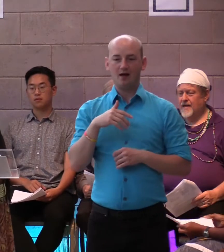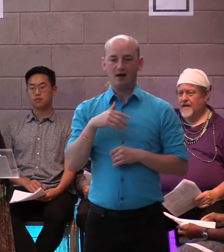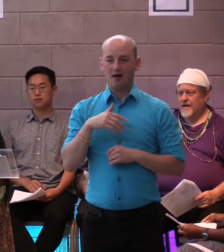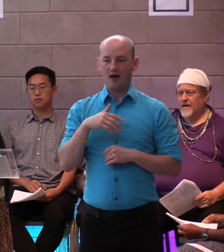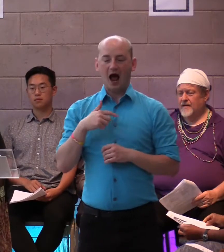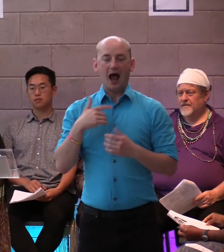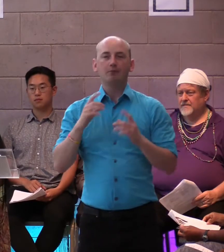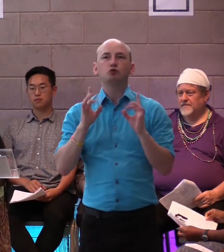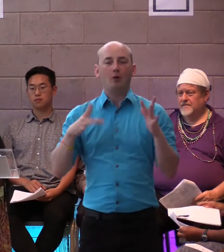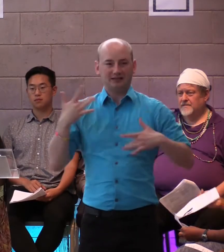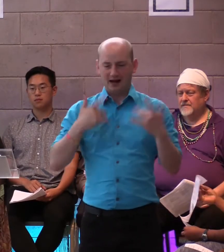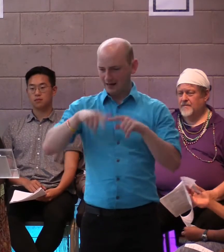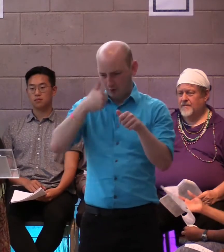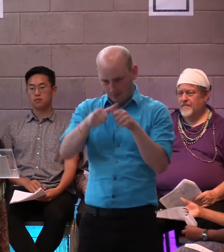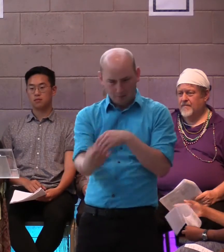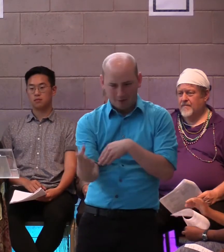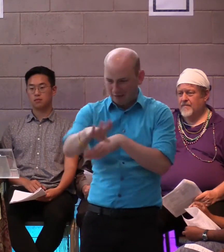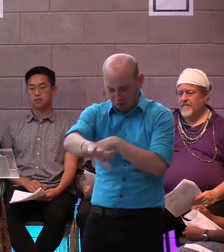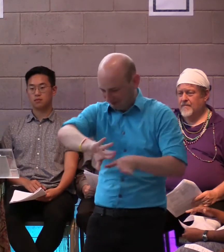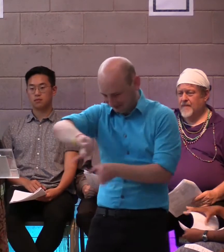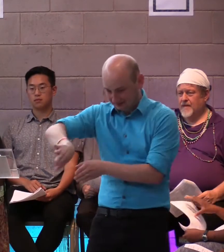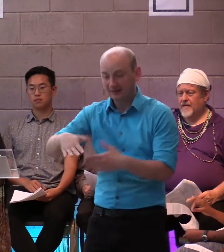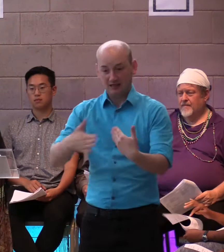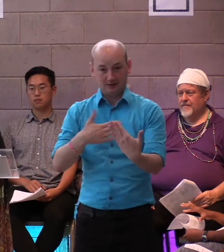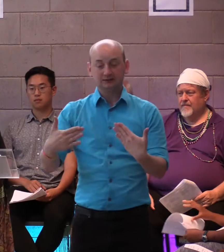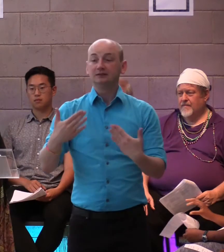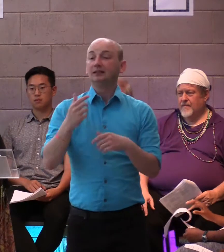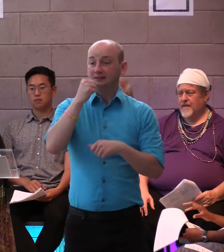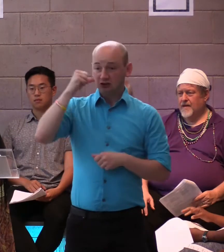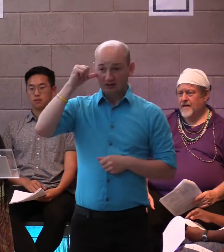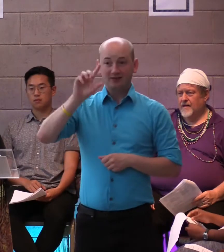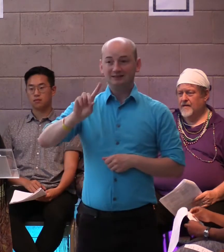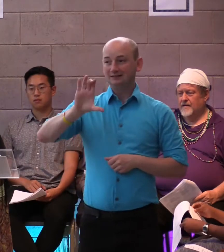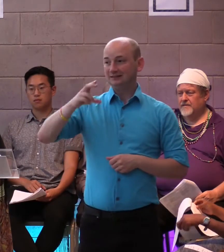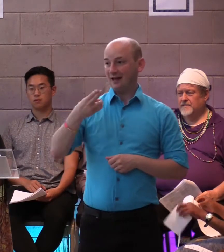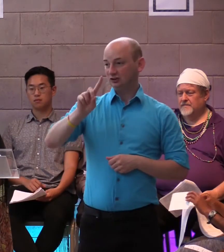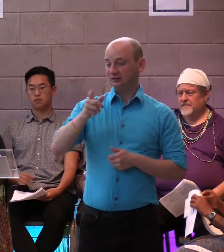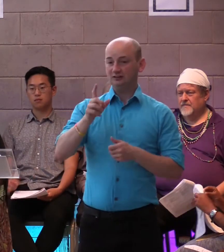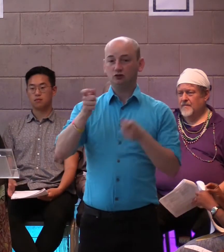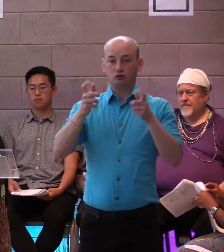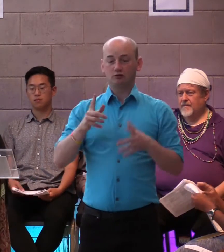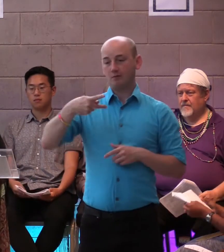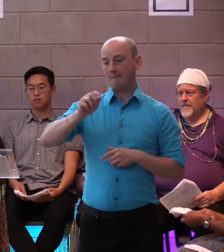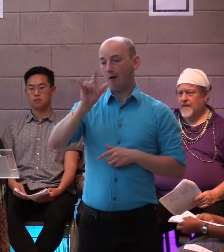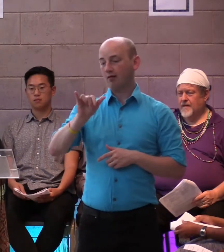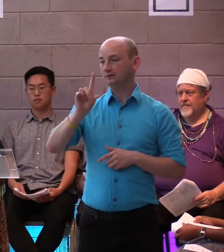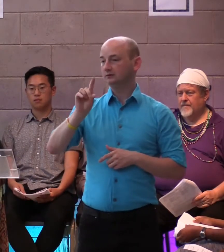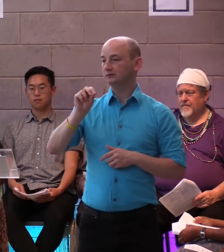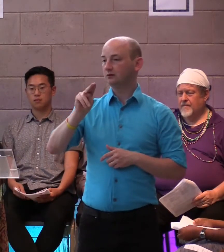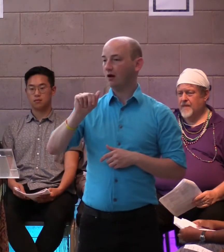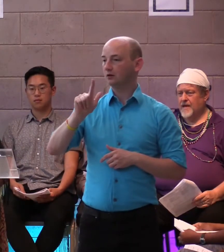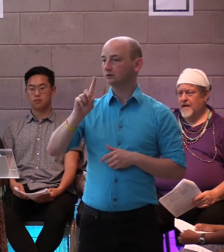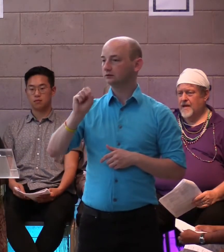got a call yesterday from the DCHD director, Polly Donaldson, who